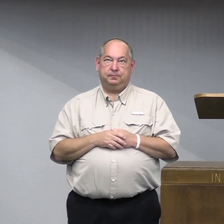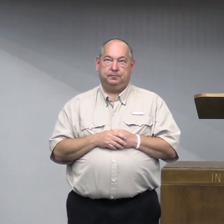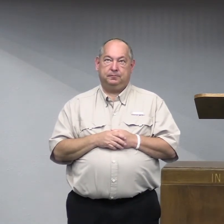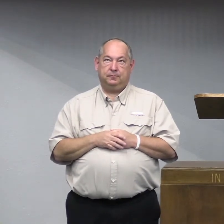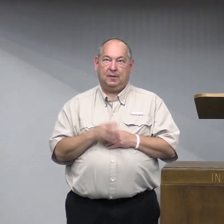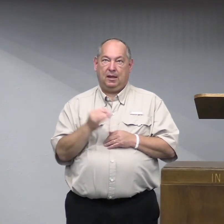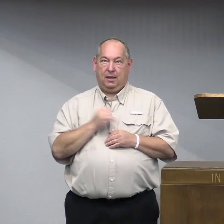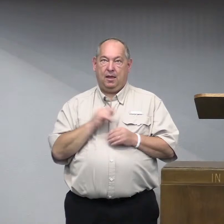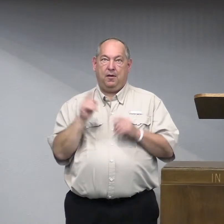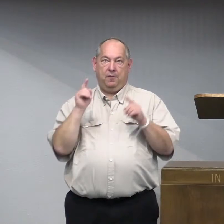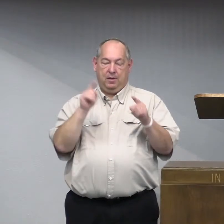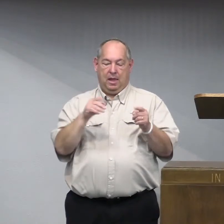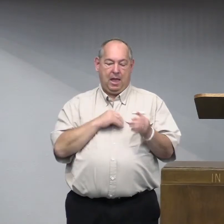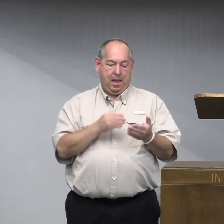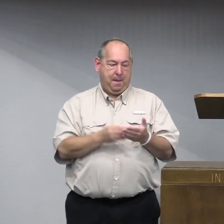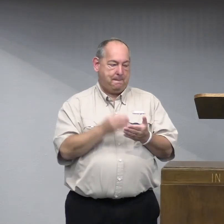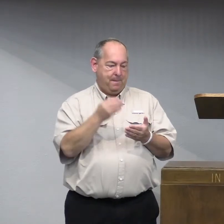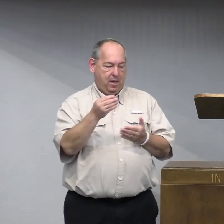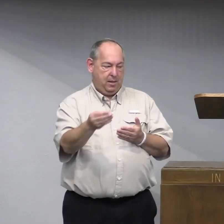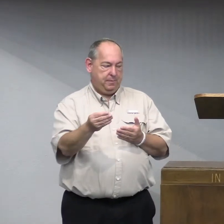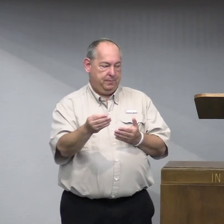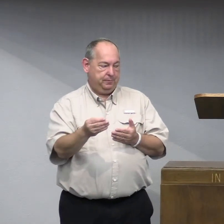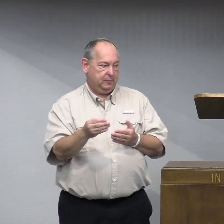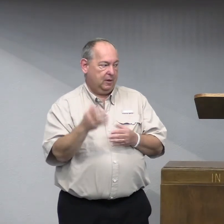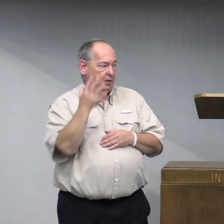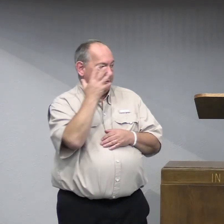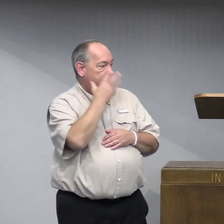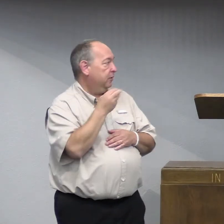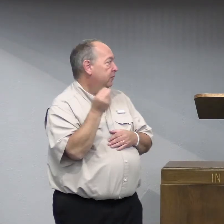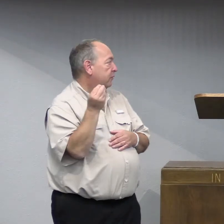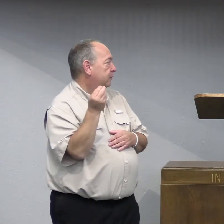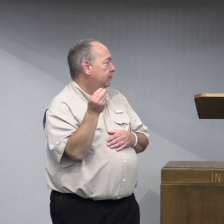And I went over and I bought this beautiful